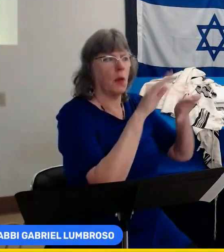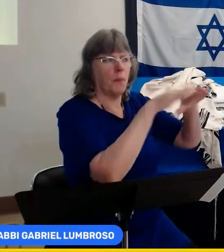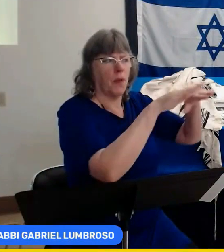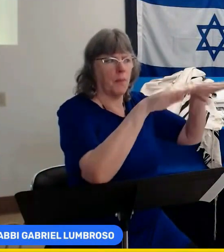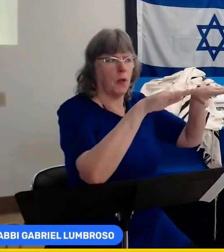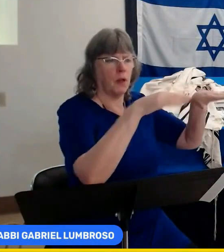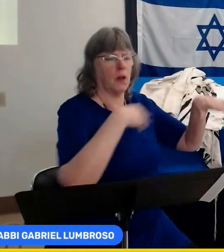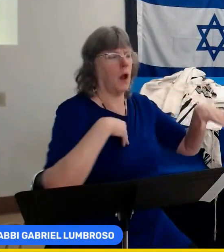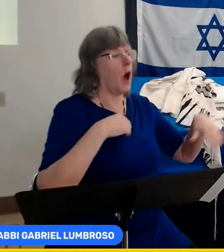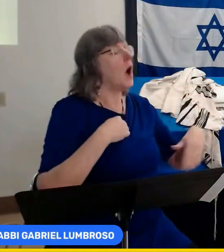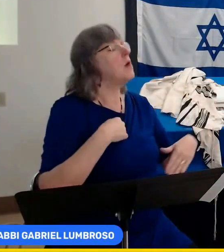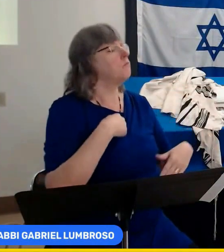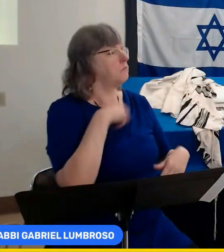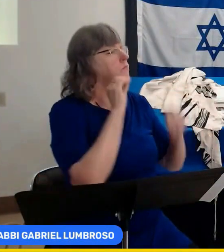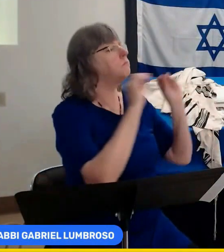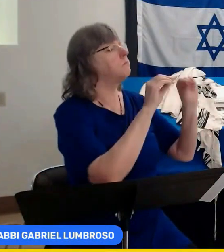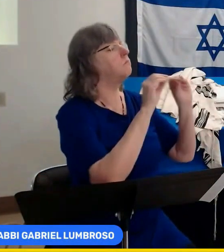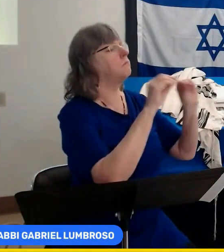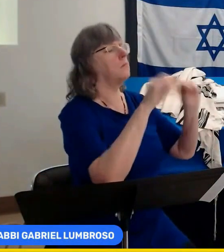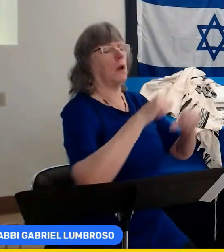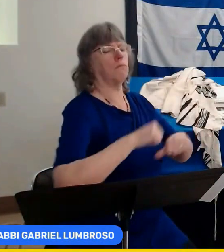Hope this stays important.